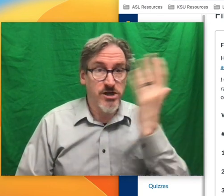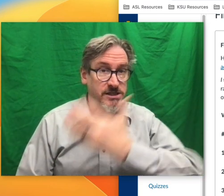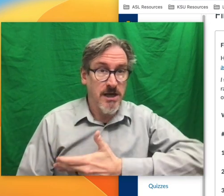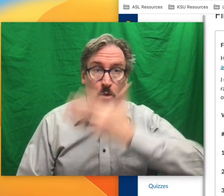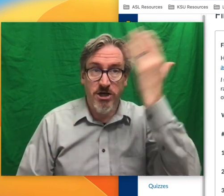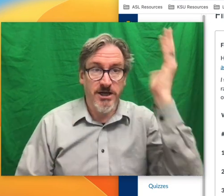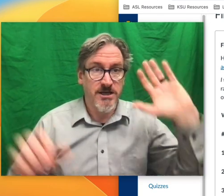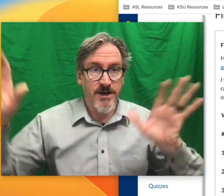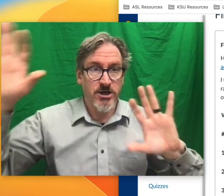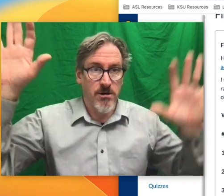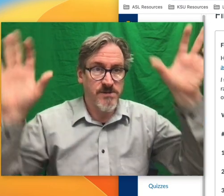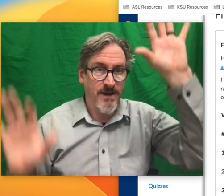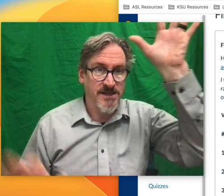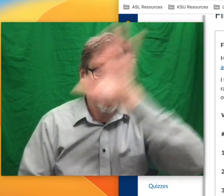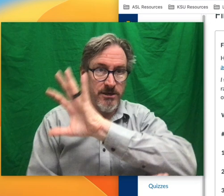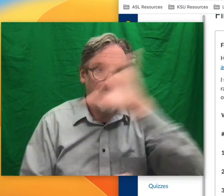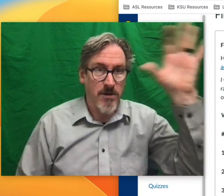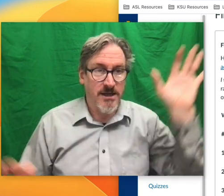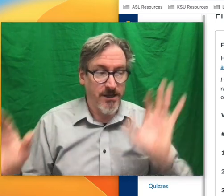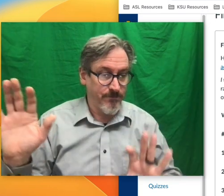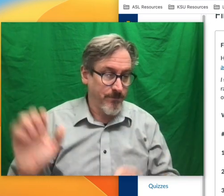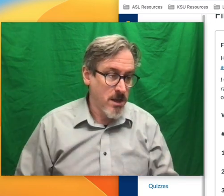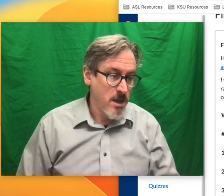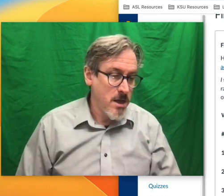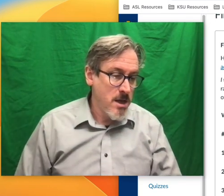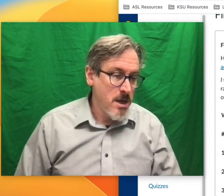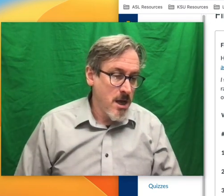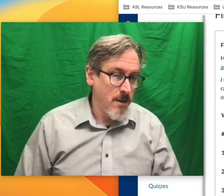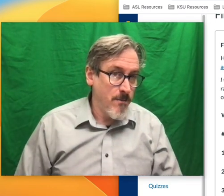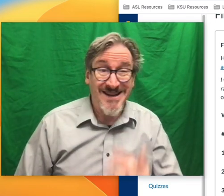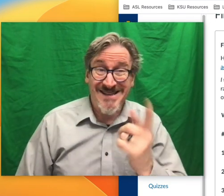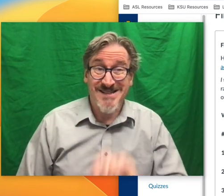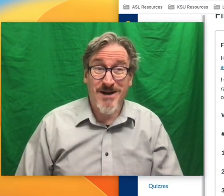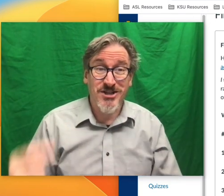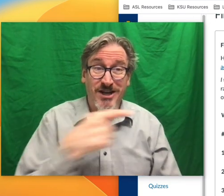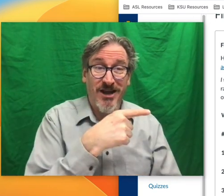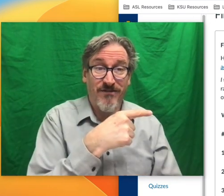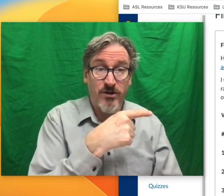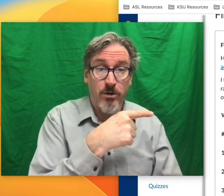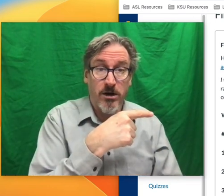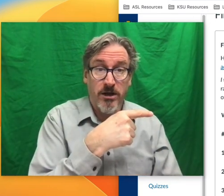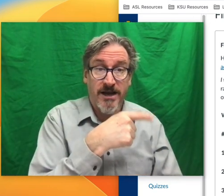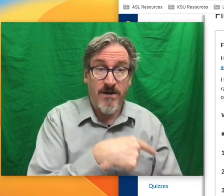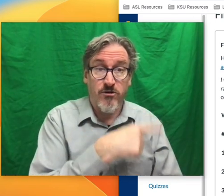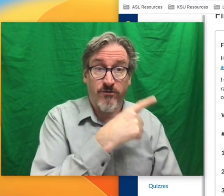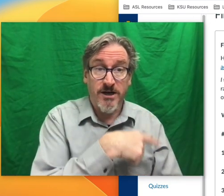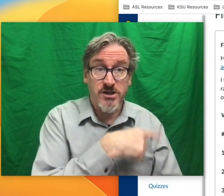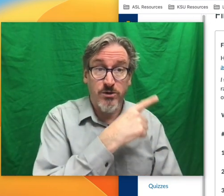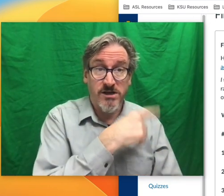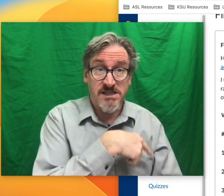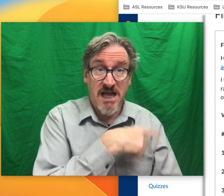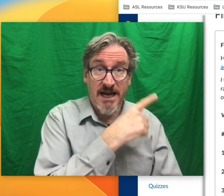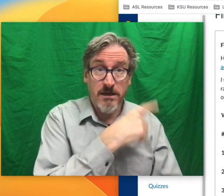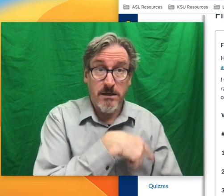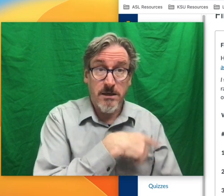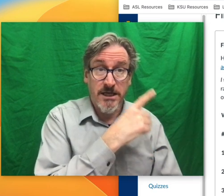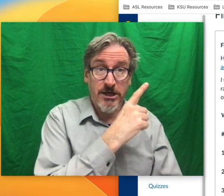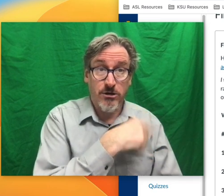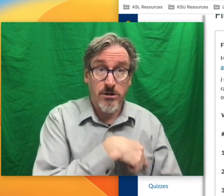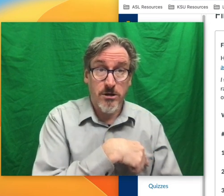I'm watching it to make sure I'm spacing it correctly. It's especially if you are, like, if I'm referring to a